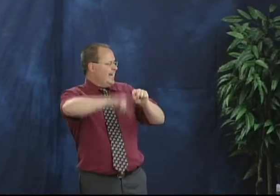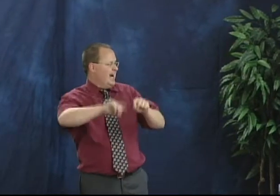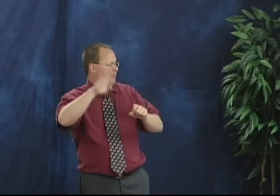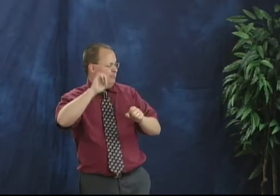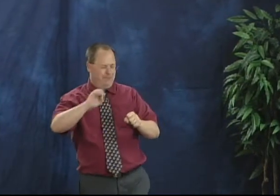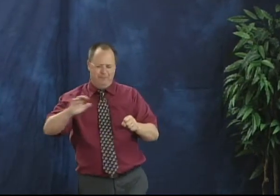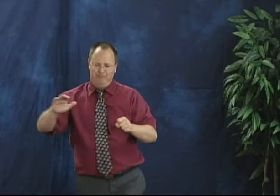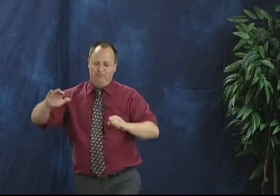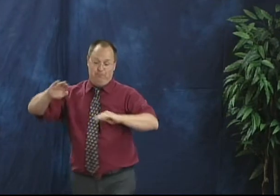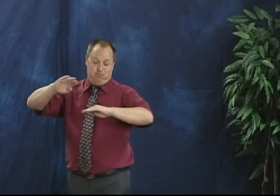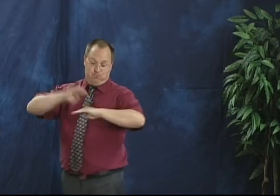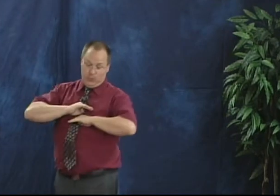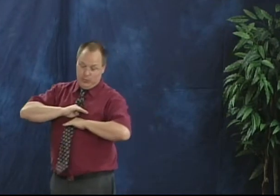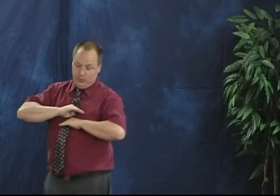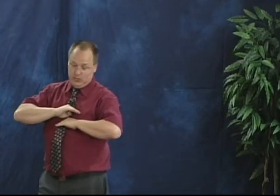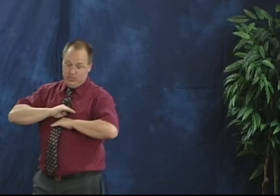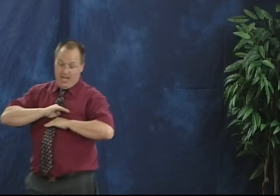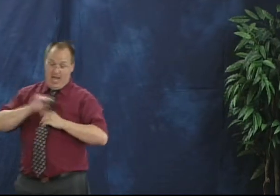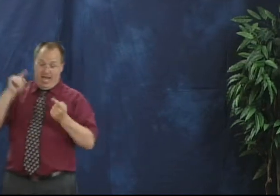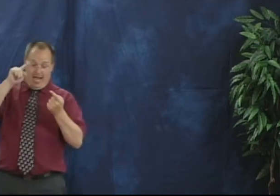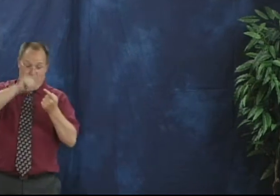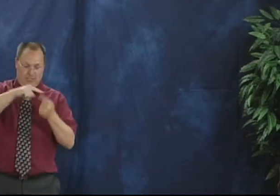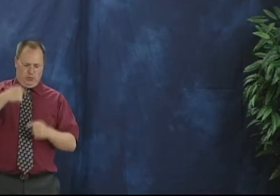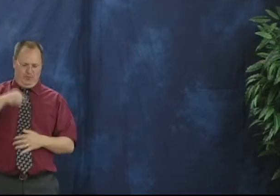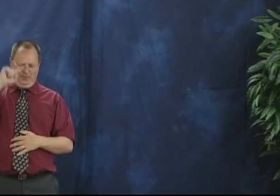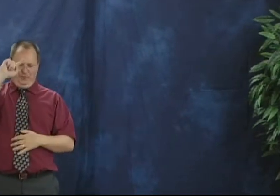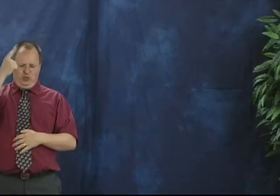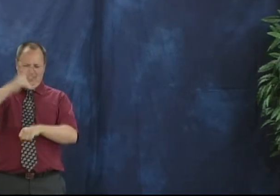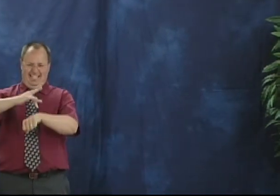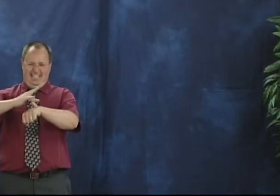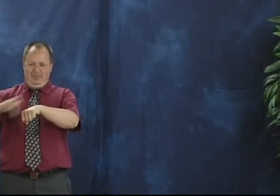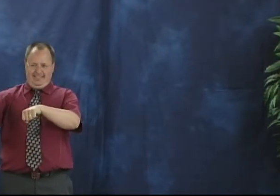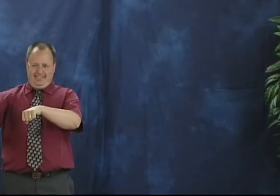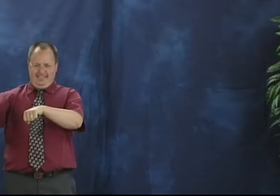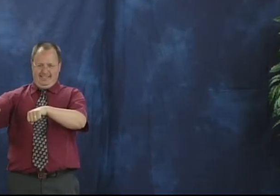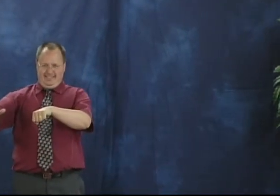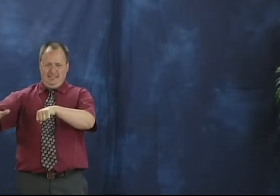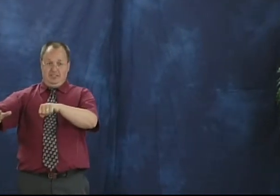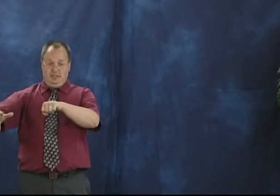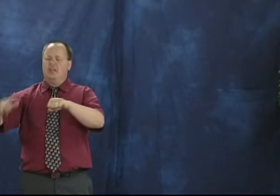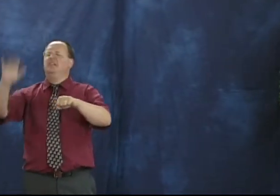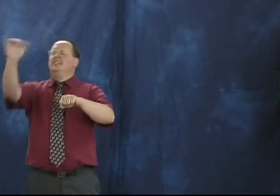We cannot be filled until we are first empty.